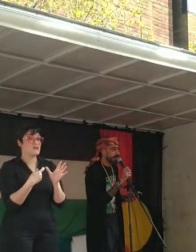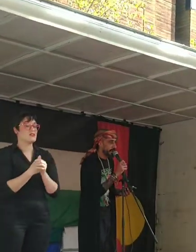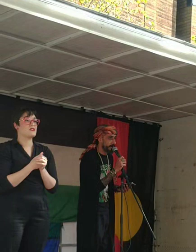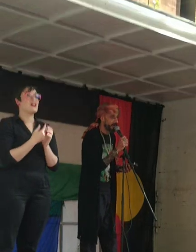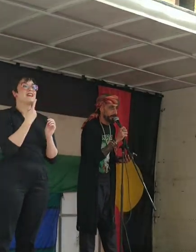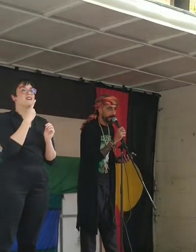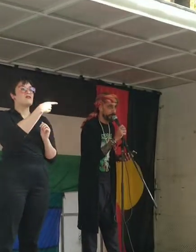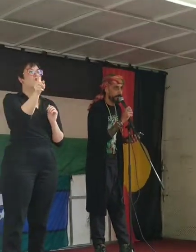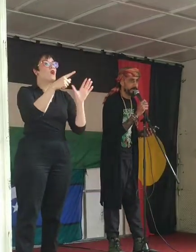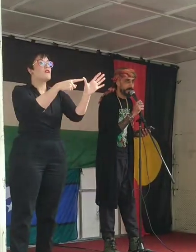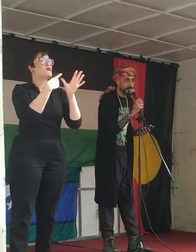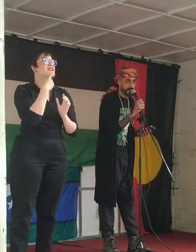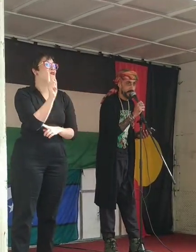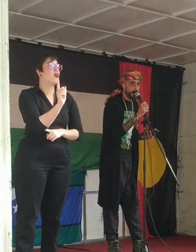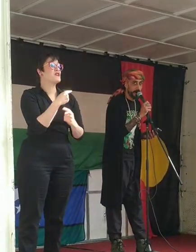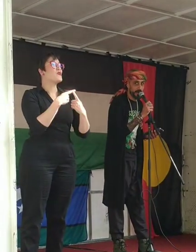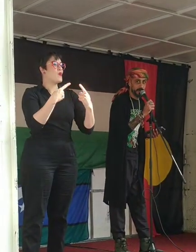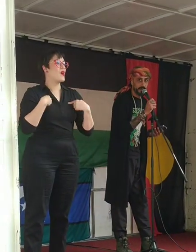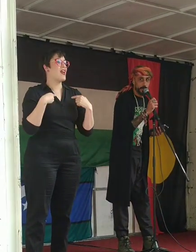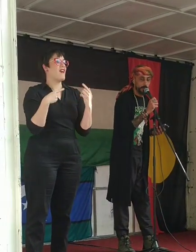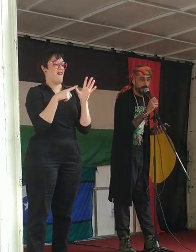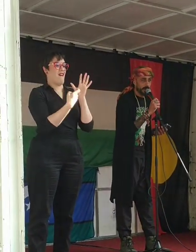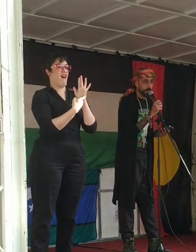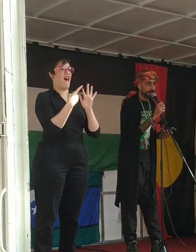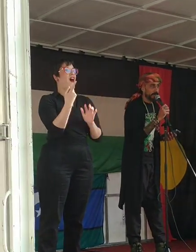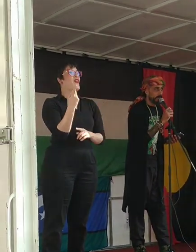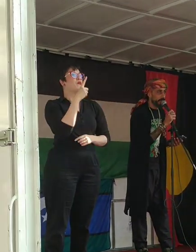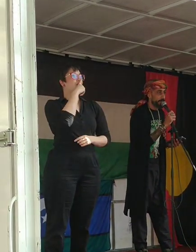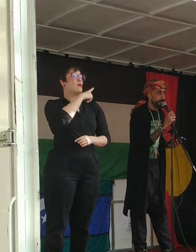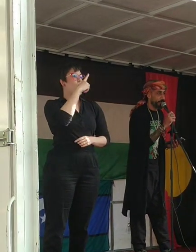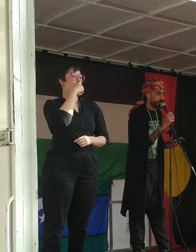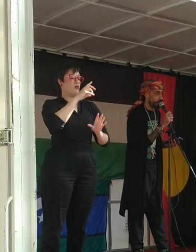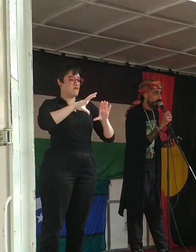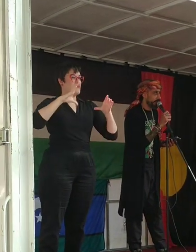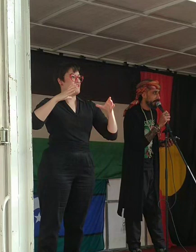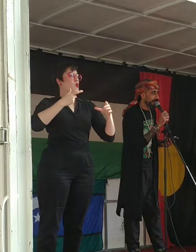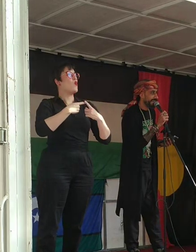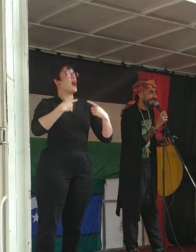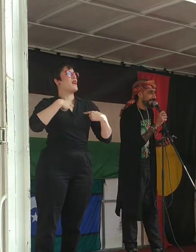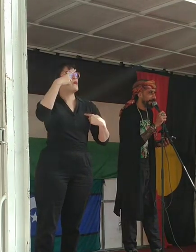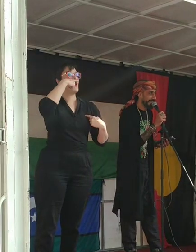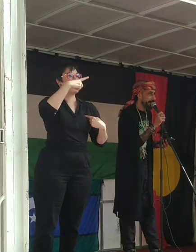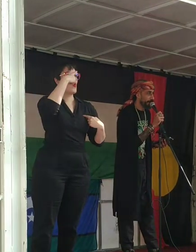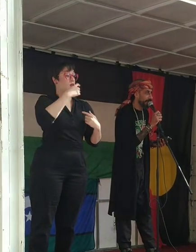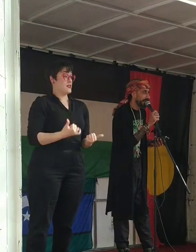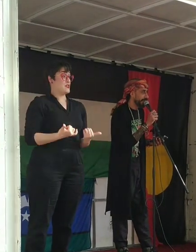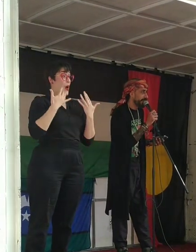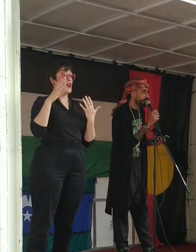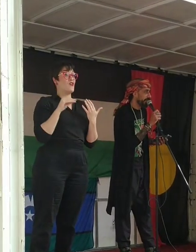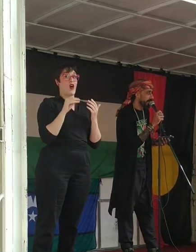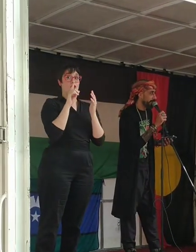and say we are the people. This is inspired by the people of Jordan that has